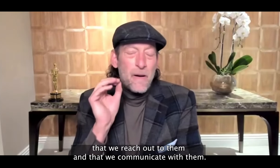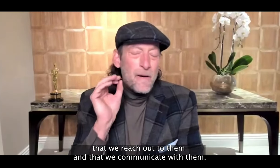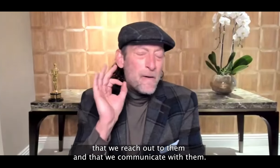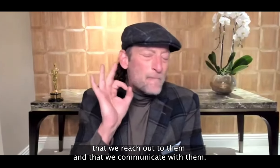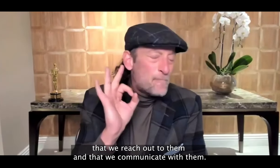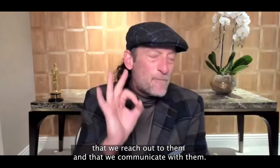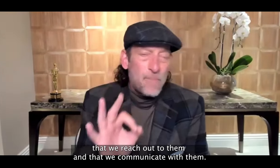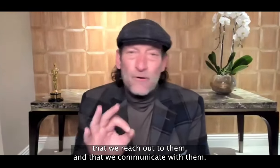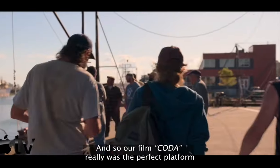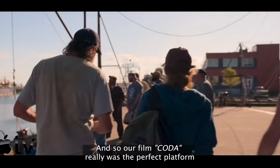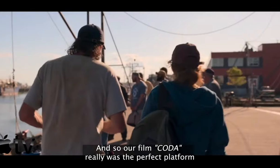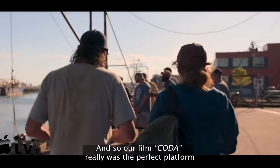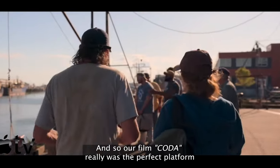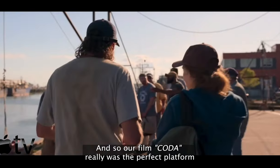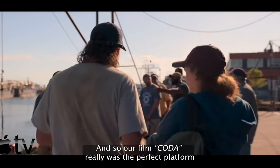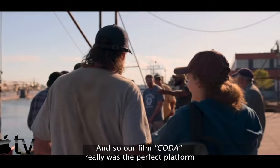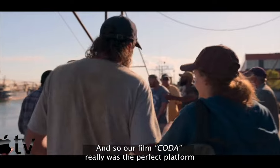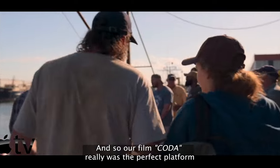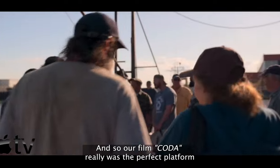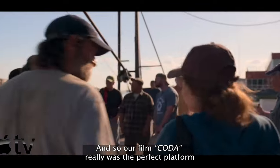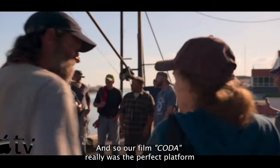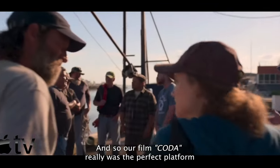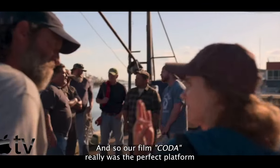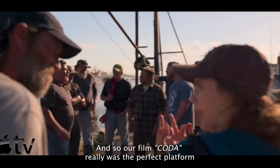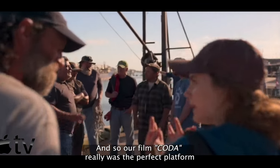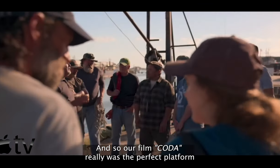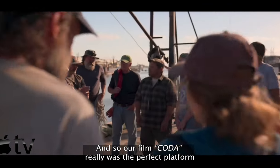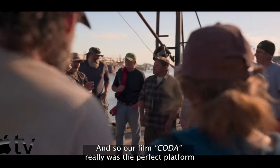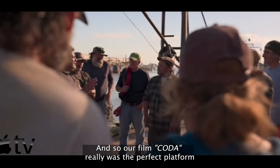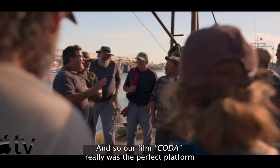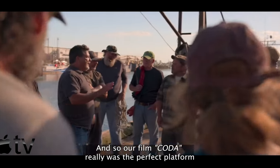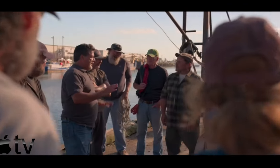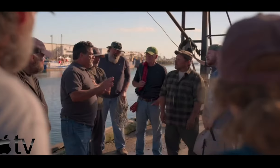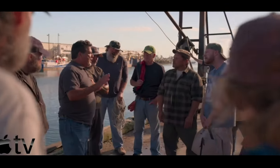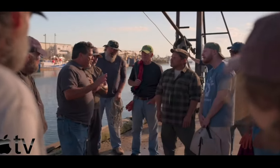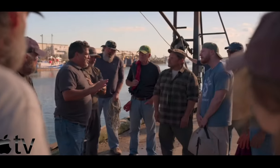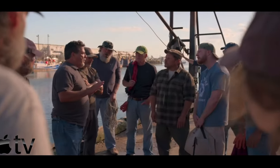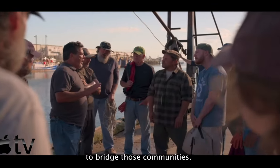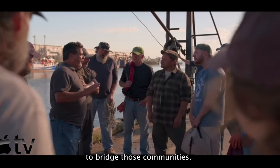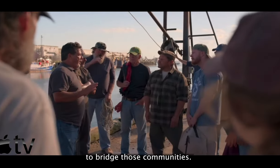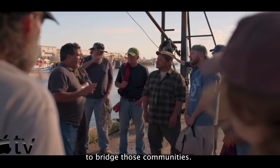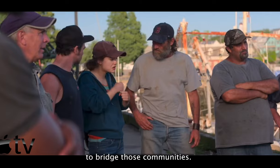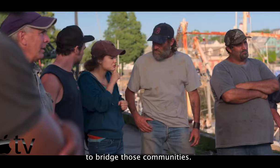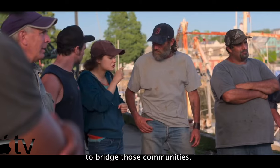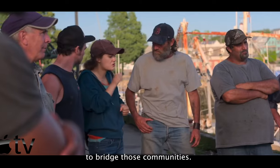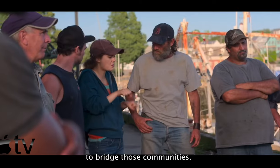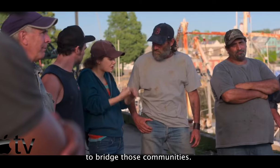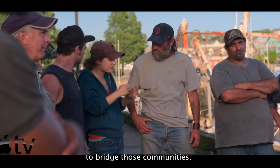that we communicate with them. And so our film CODA really was the perfect platform to bridge those communities.